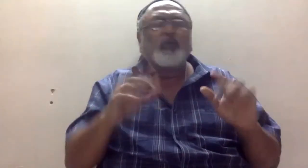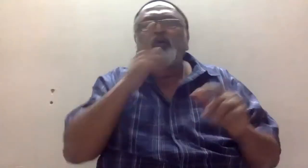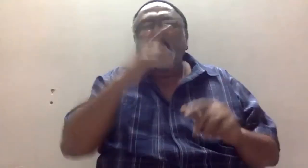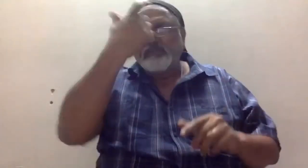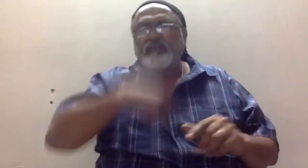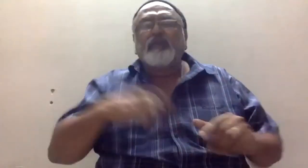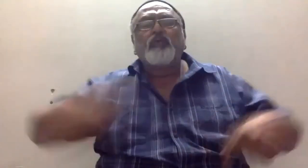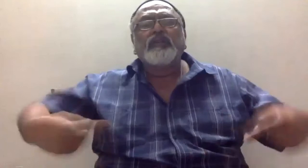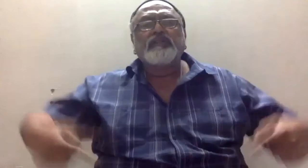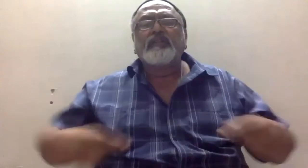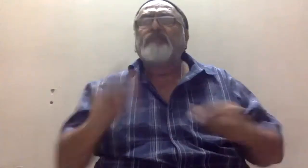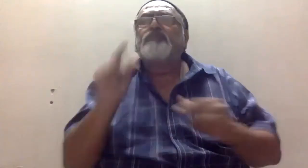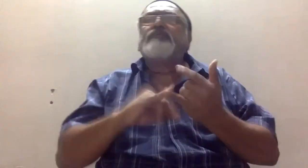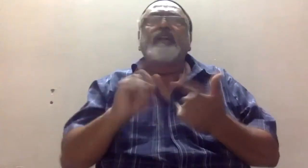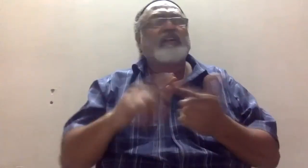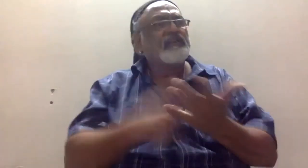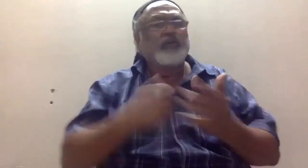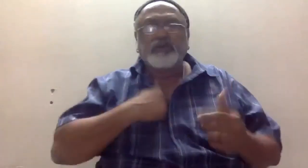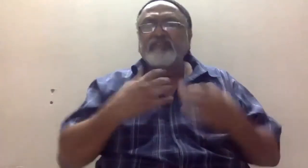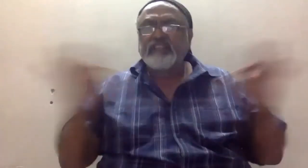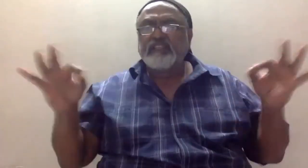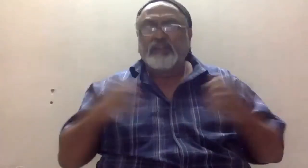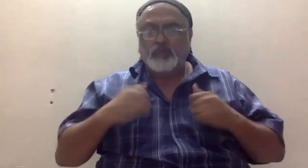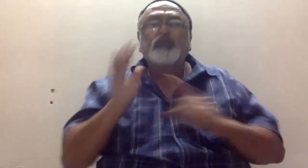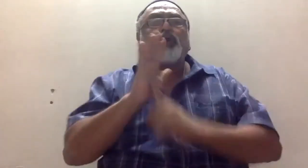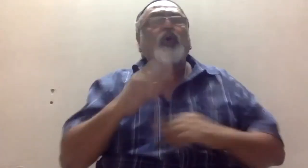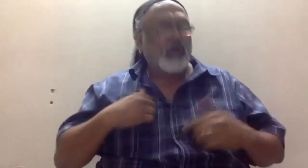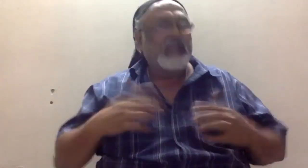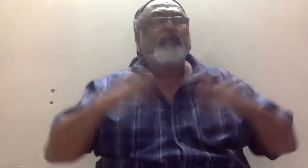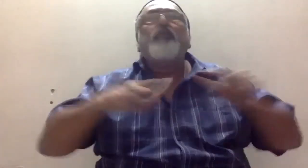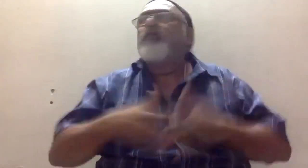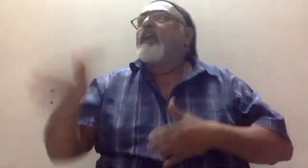his independence. It is his mobility. It is his emancipation.